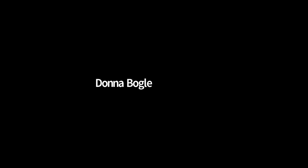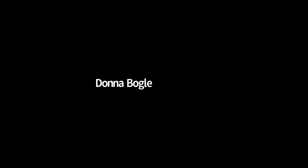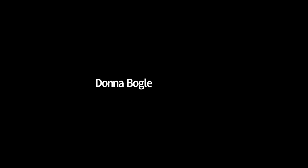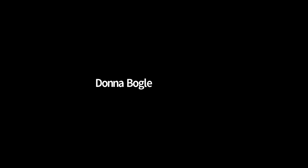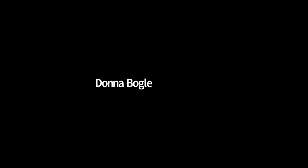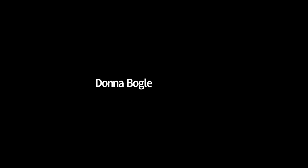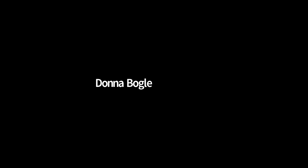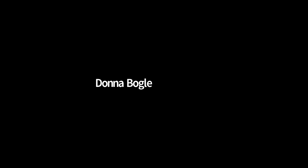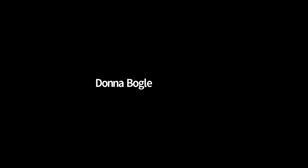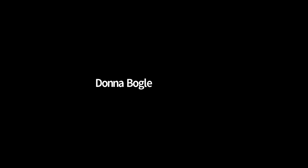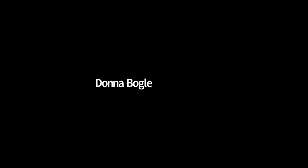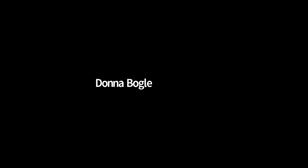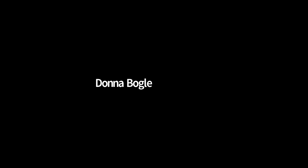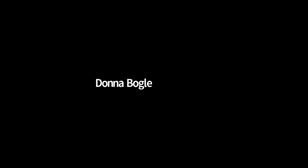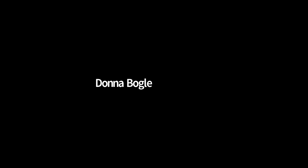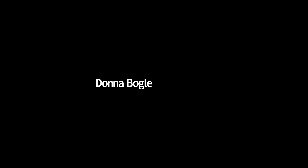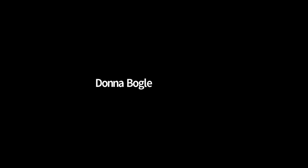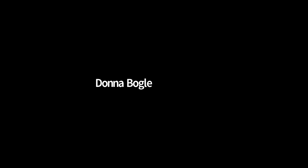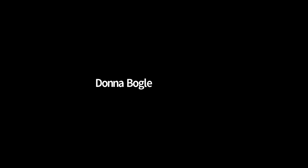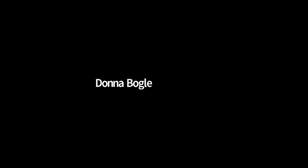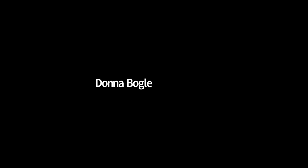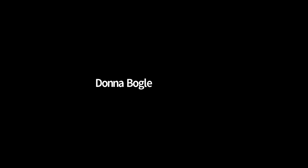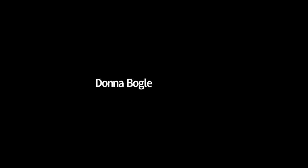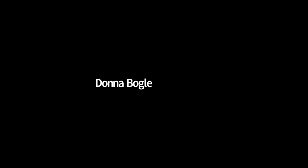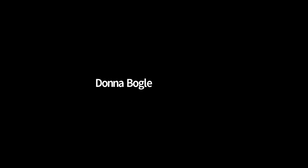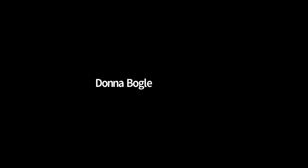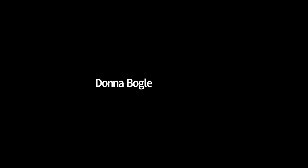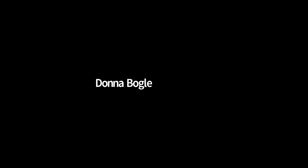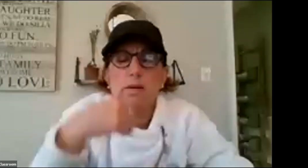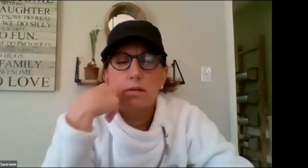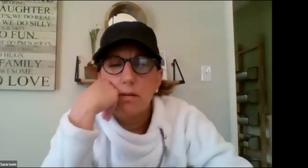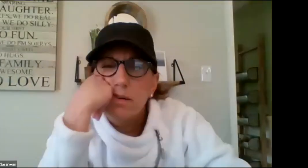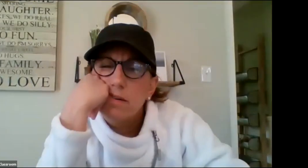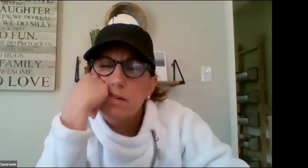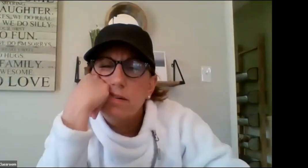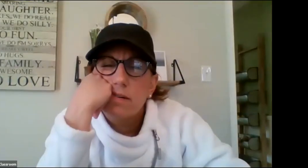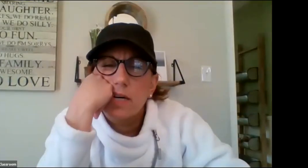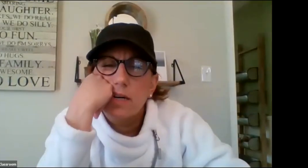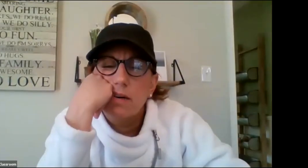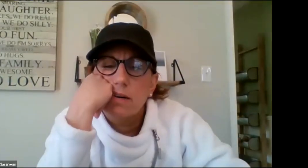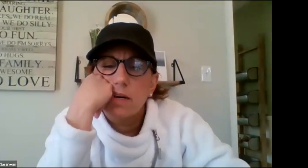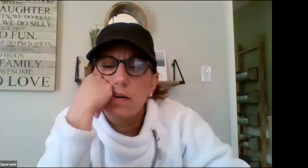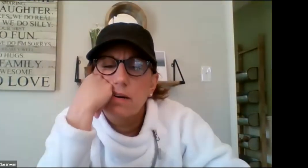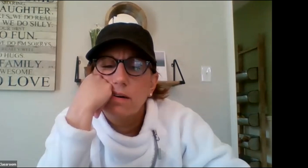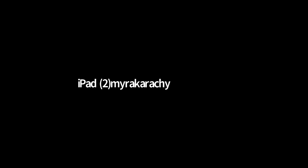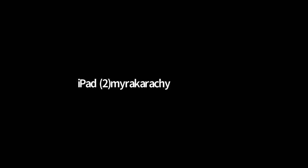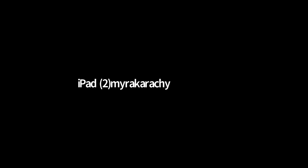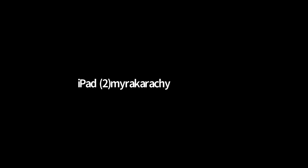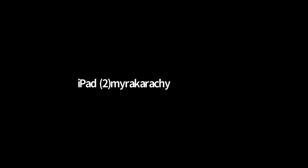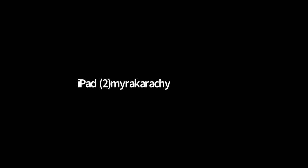that person's forward because of the noise. Weird. Huh. I Okay. didn't get a copy of the